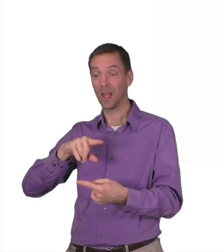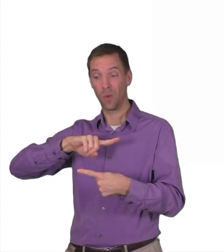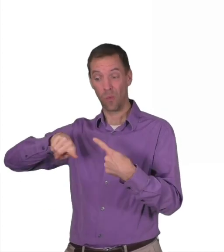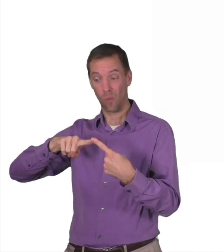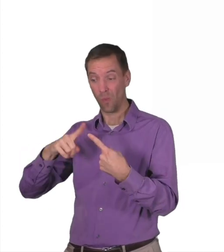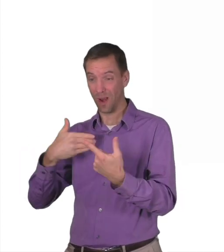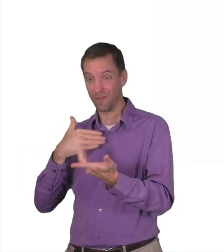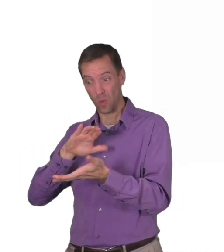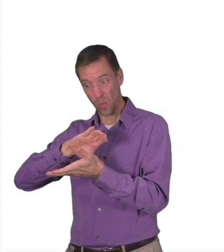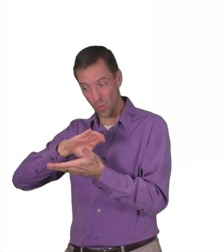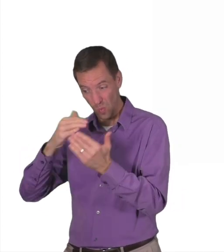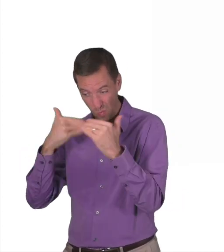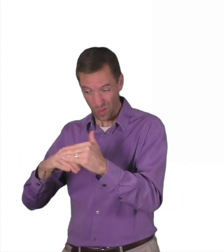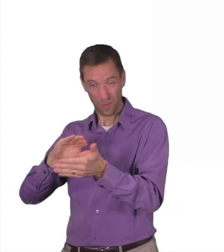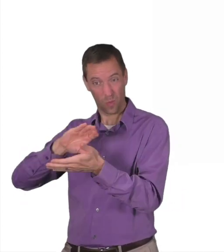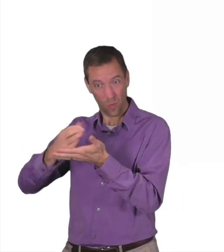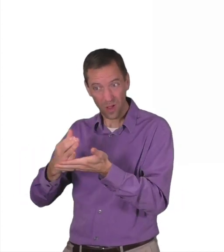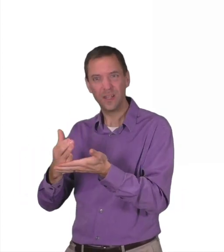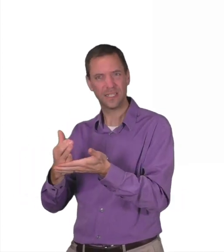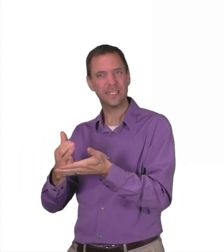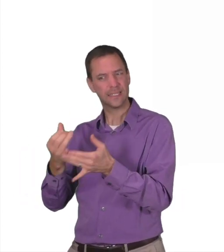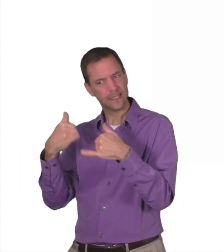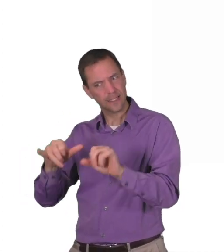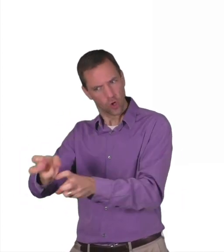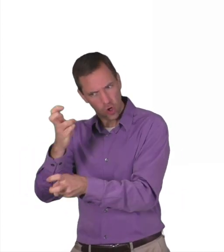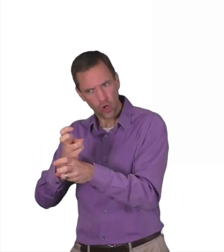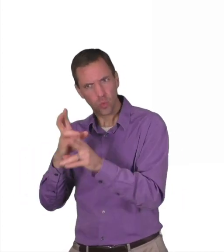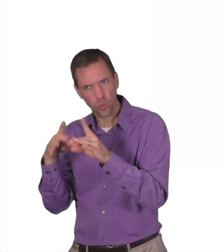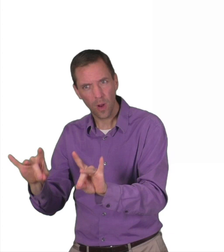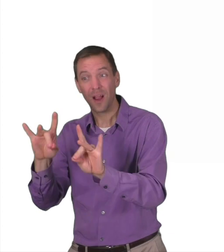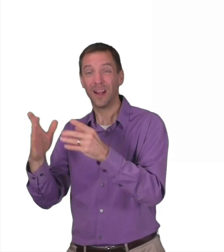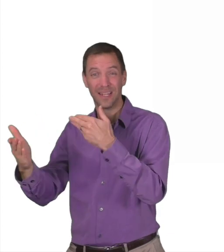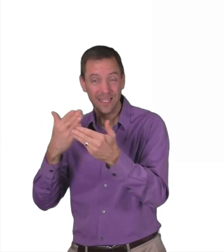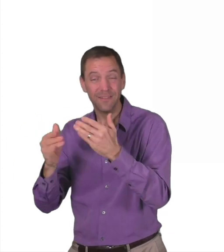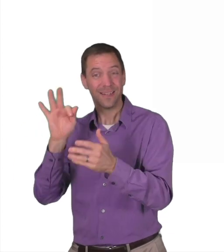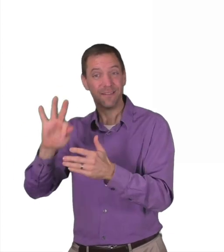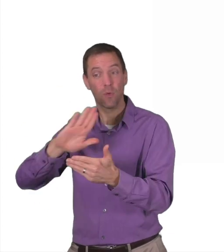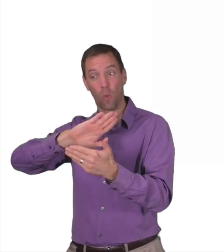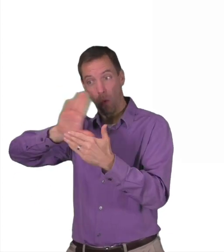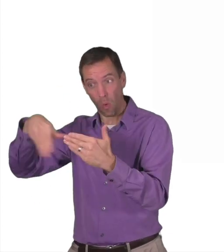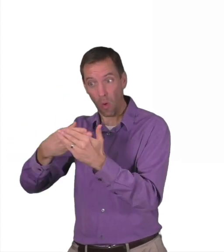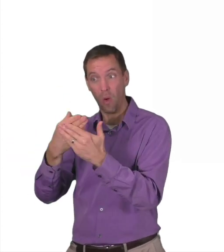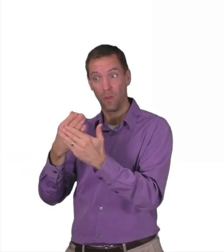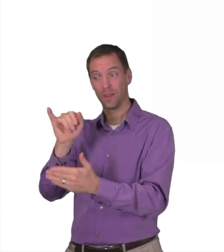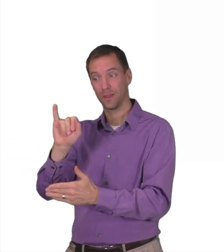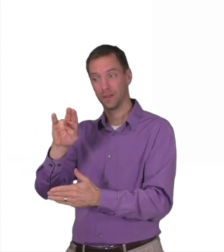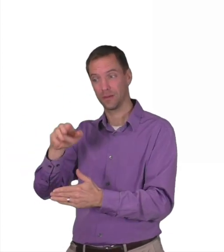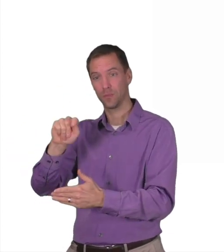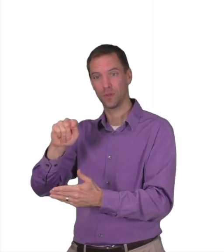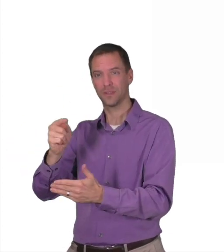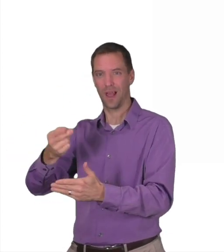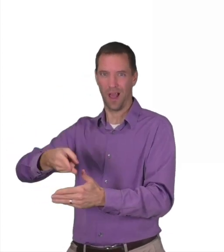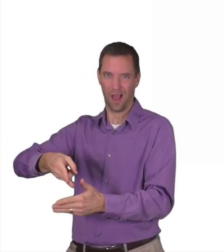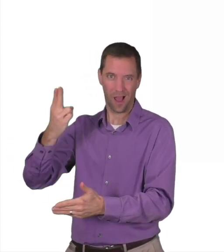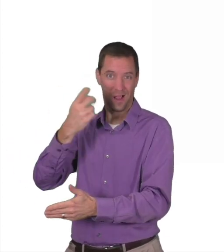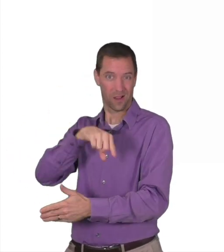of quantity. And so limited quantity still makes language learning difficult, even